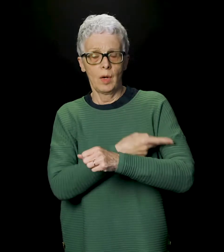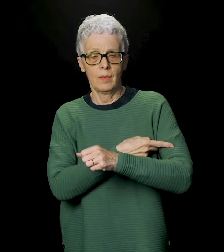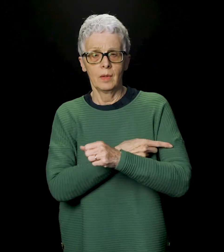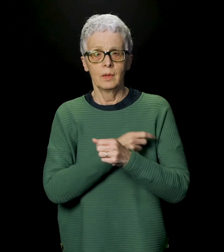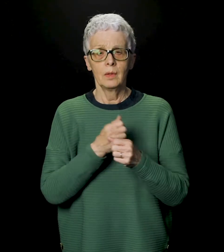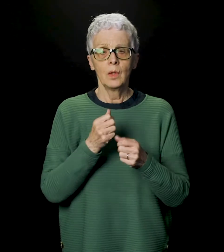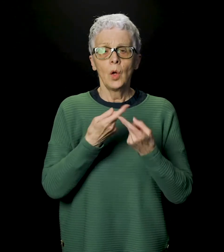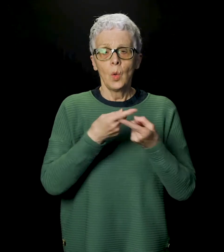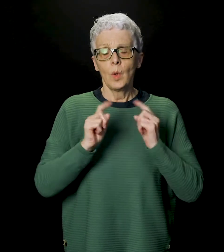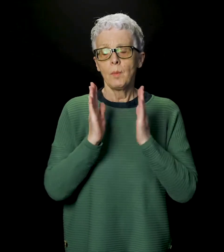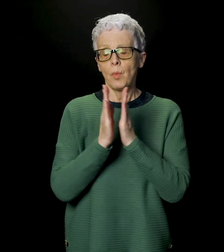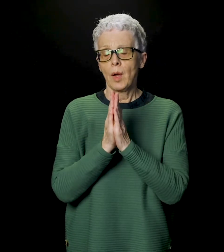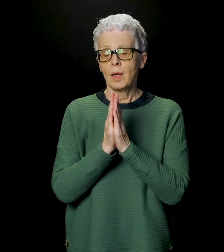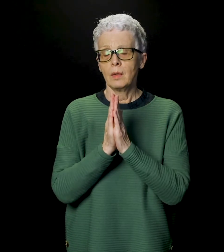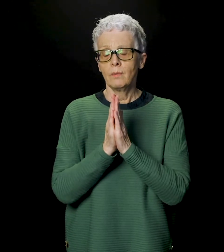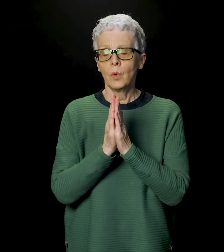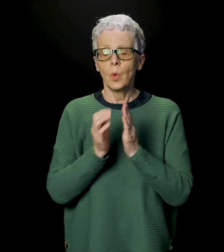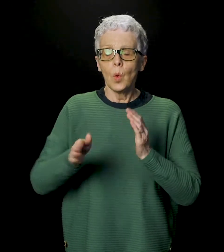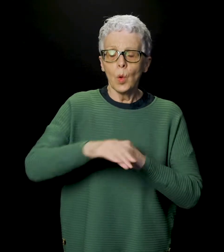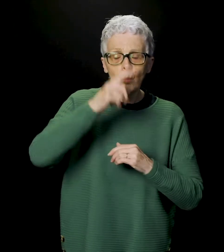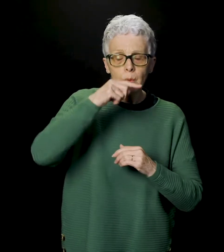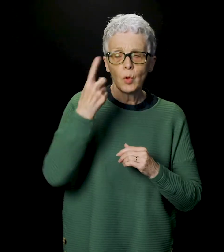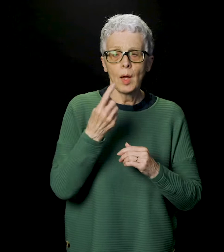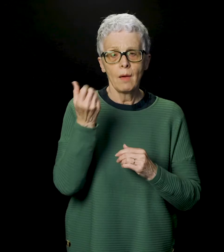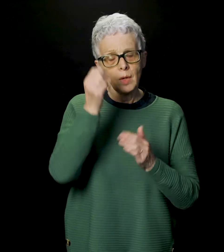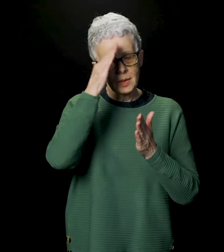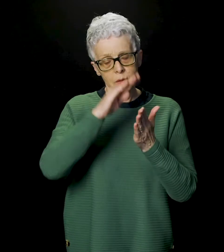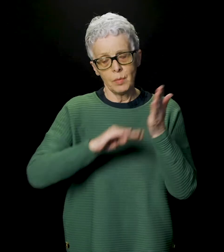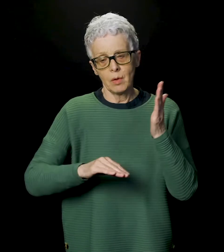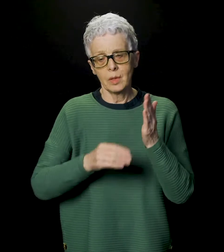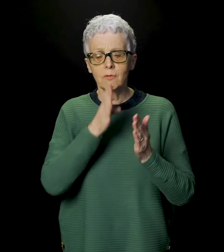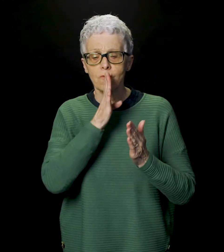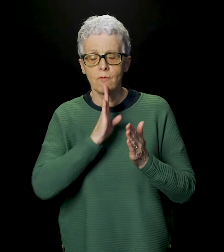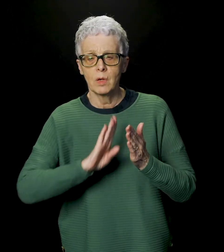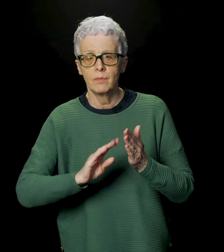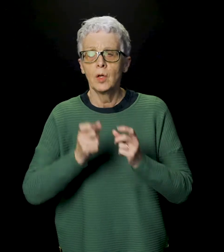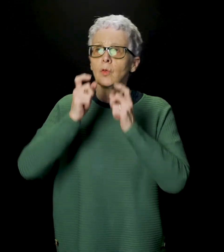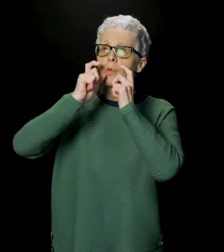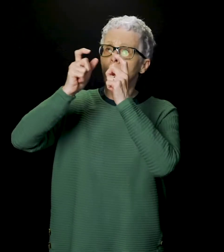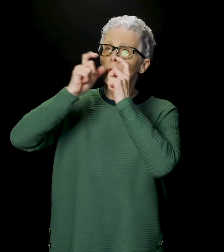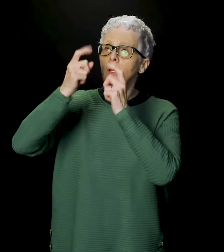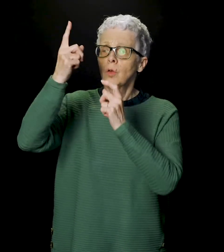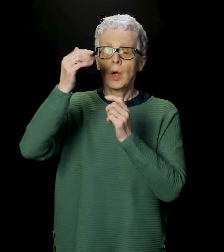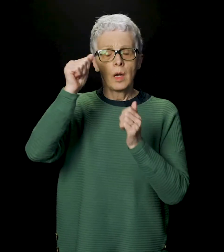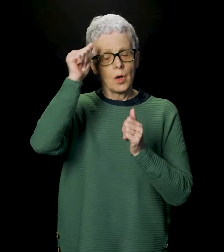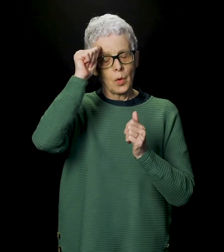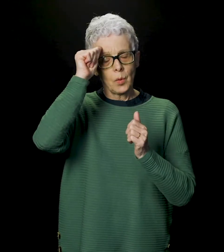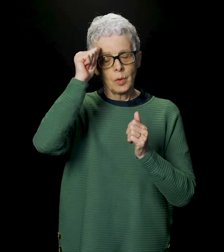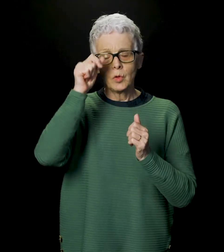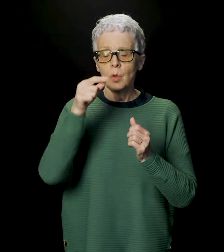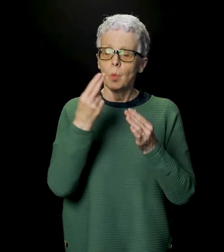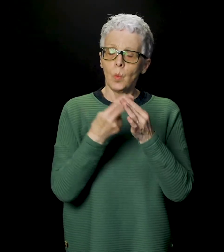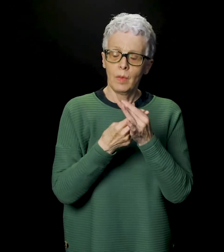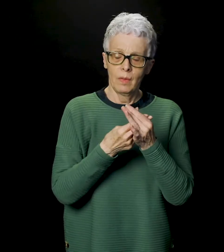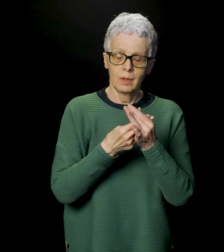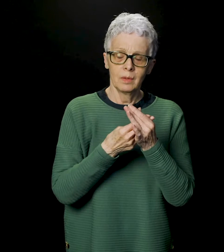we pray that for each person that is experiencing grief, that they would cry out to you, that they would know that you are with